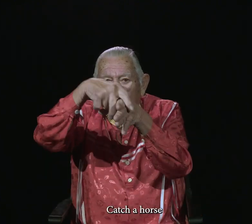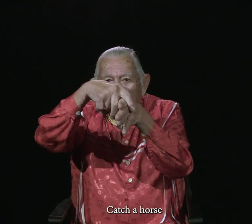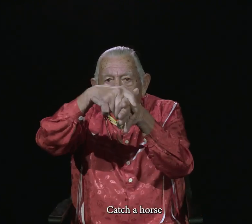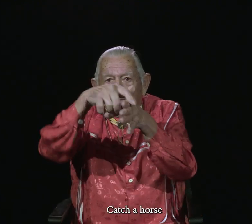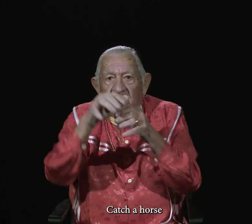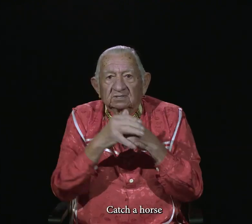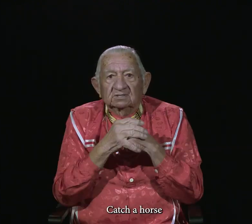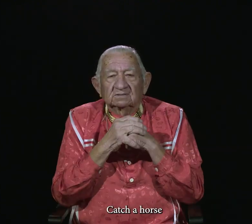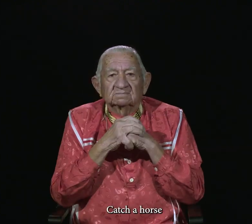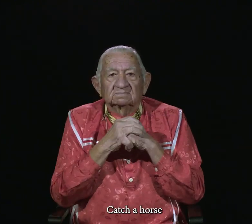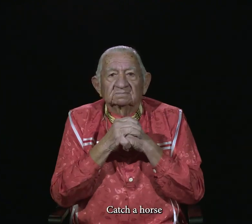catch a horse.